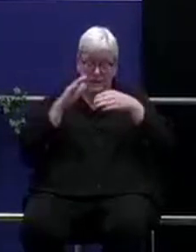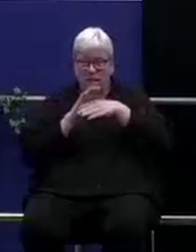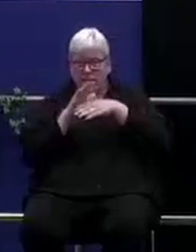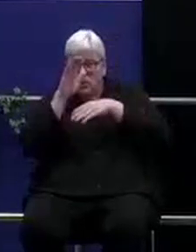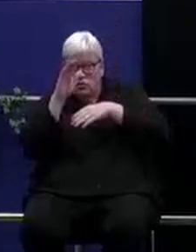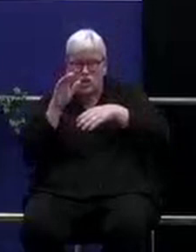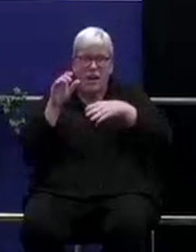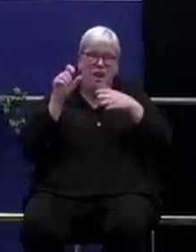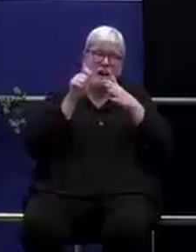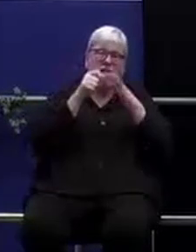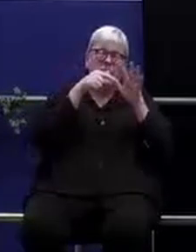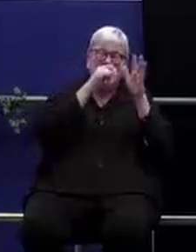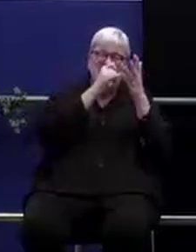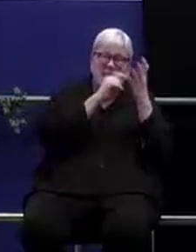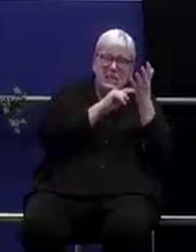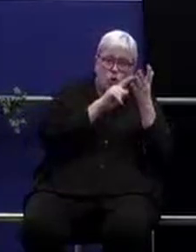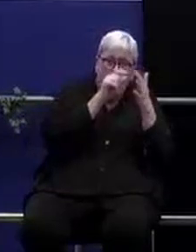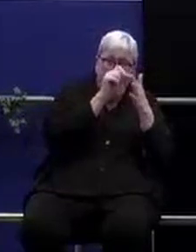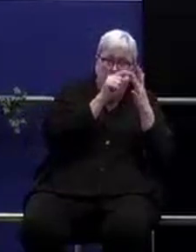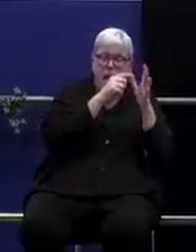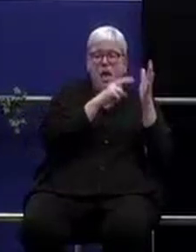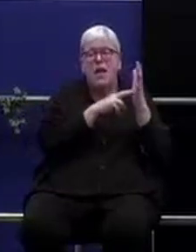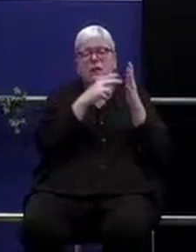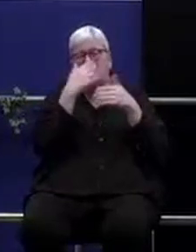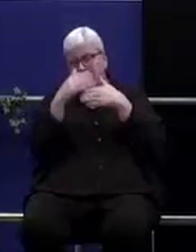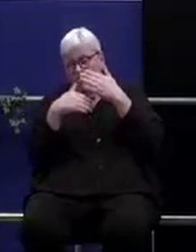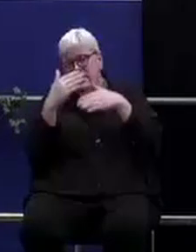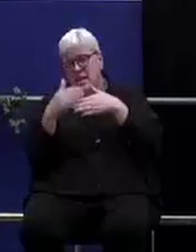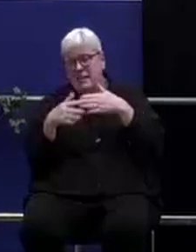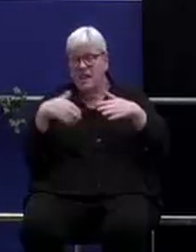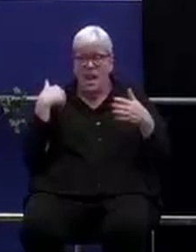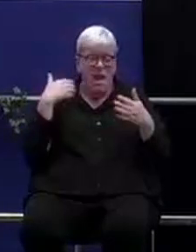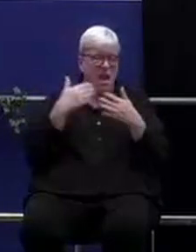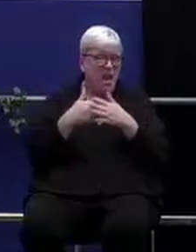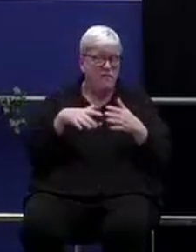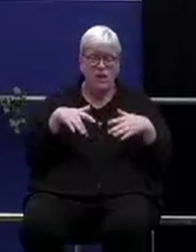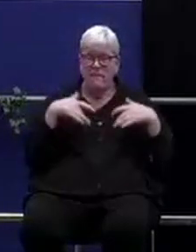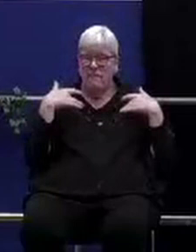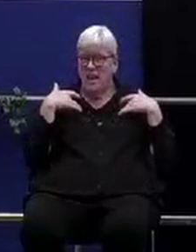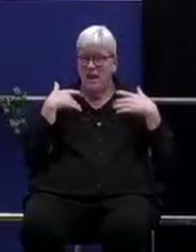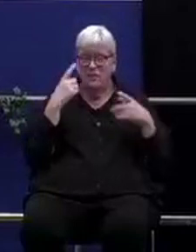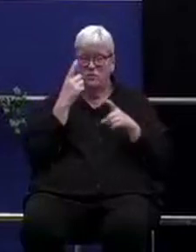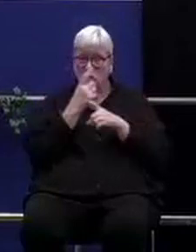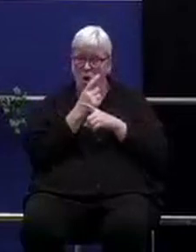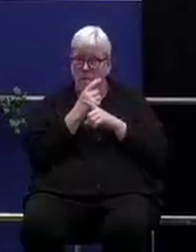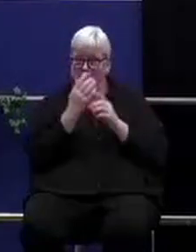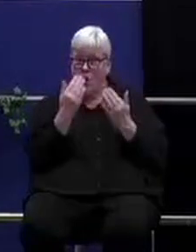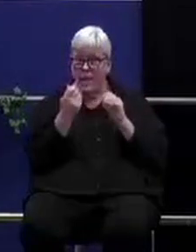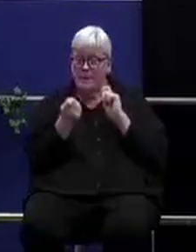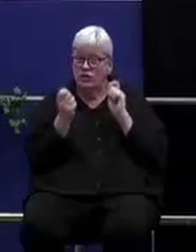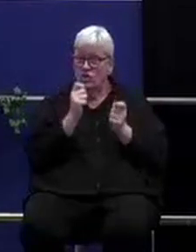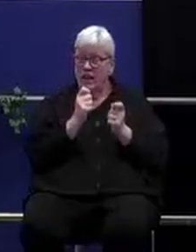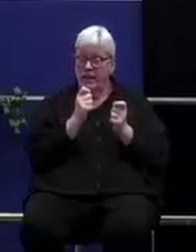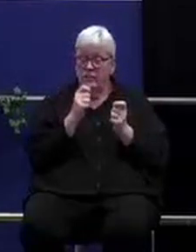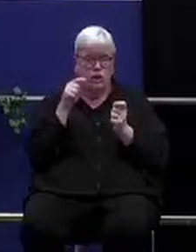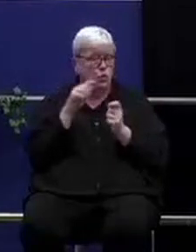dystopian, speculative, I wondered if you ever felt compelled to like go hard on climate change. Because you don't. And